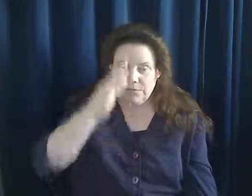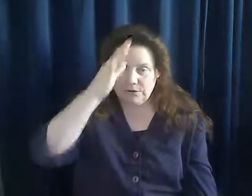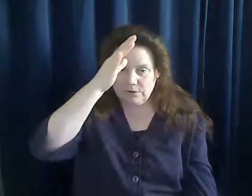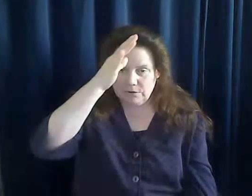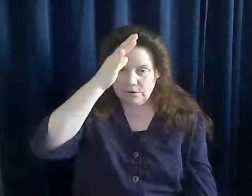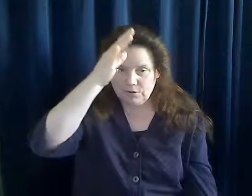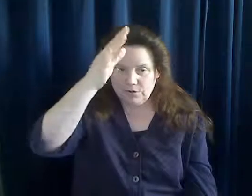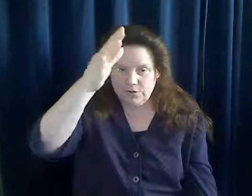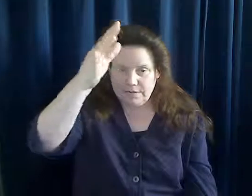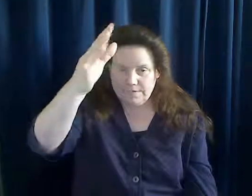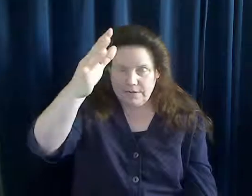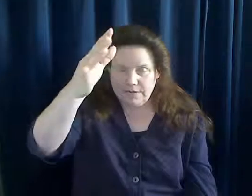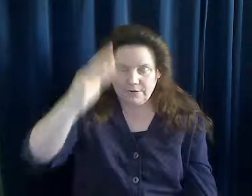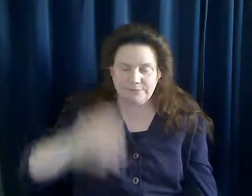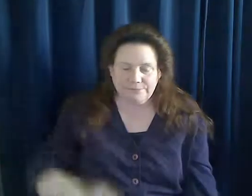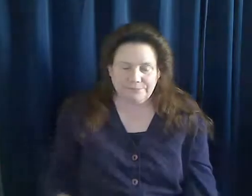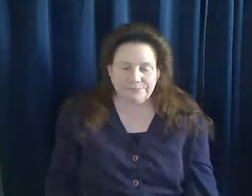grandmother, grandfather.